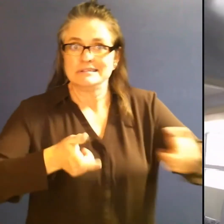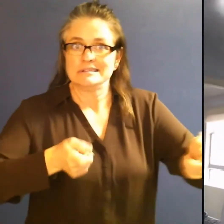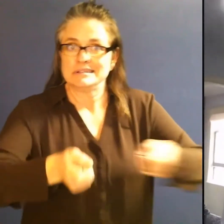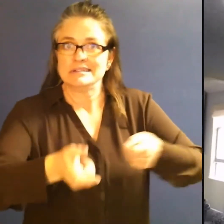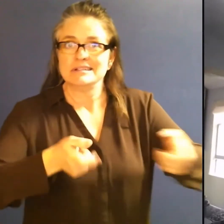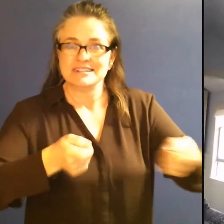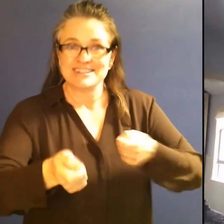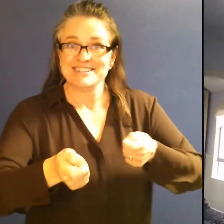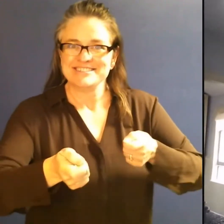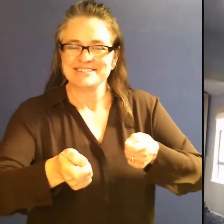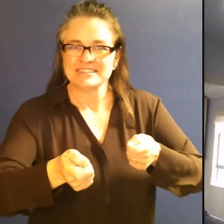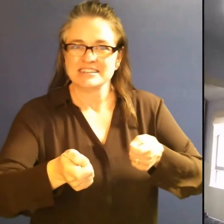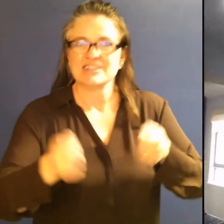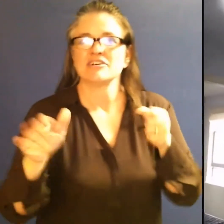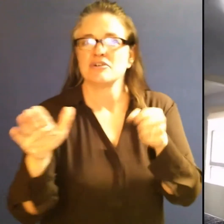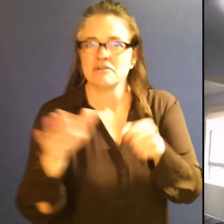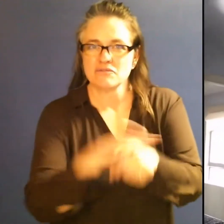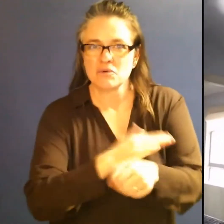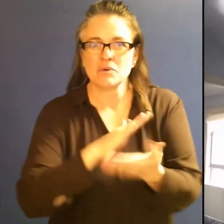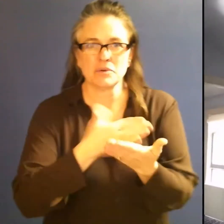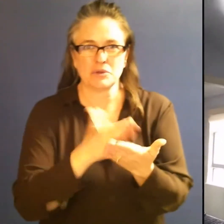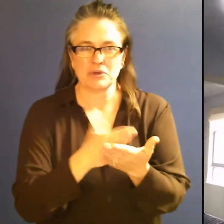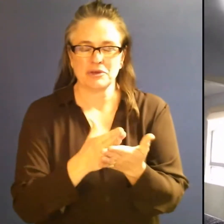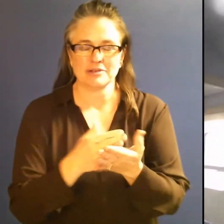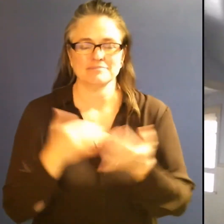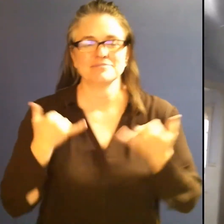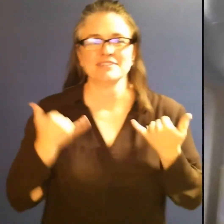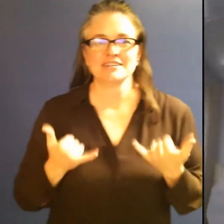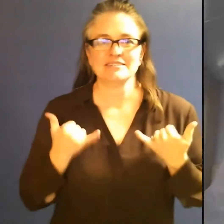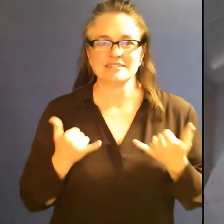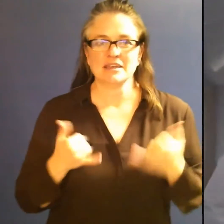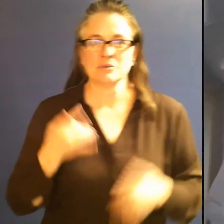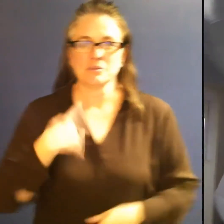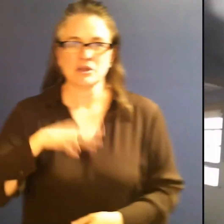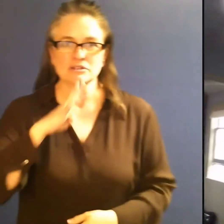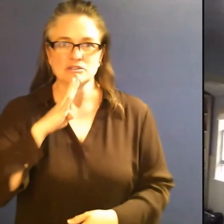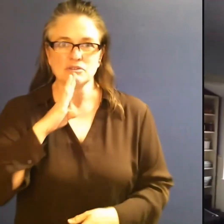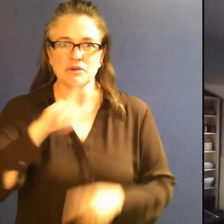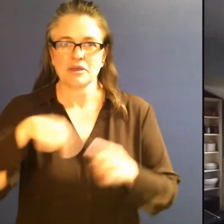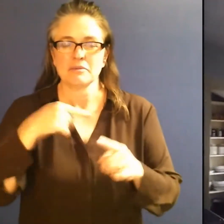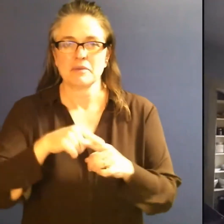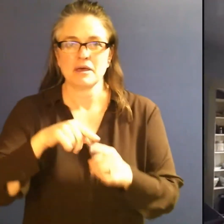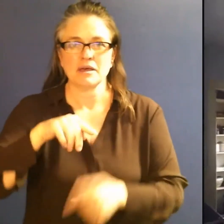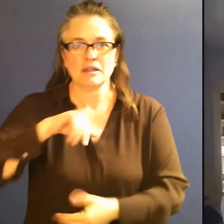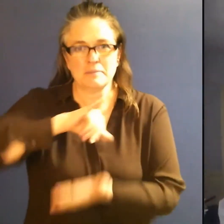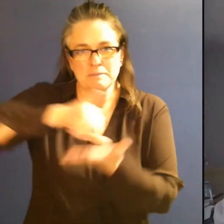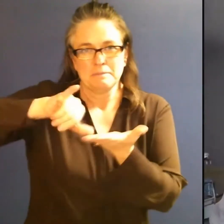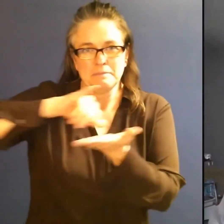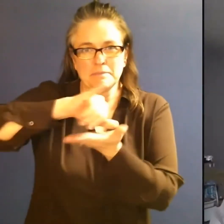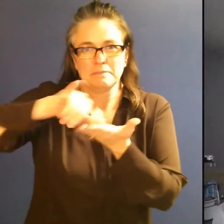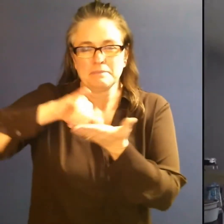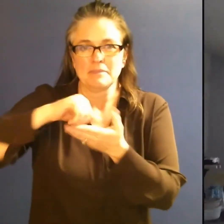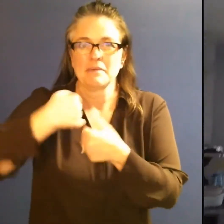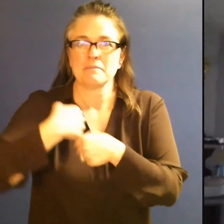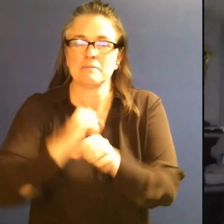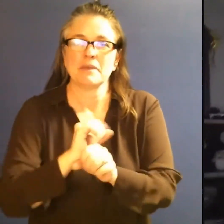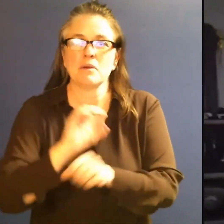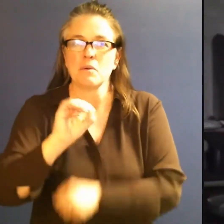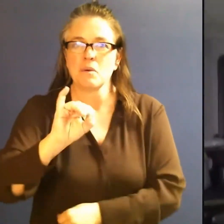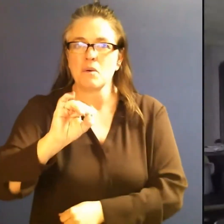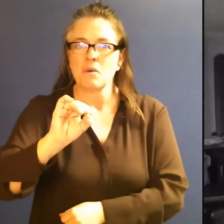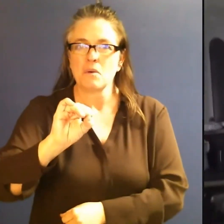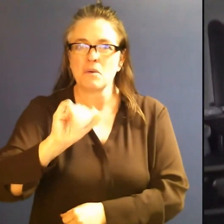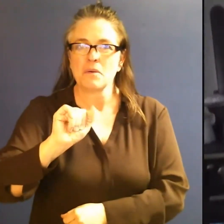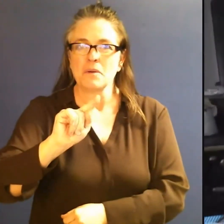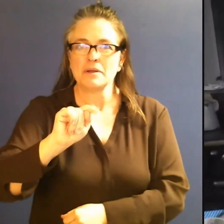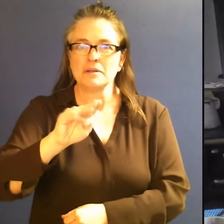about using maple syrup. And today we're going to make oatmeal maple cookies. So you can see I have all